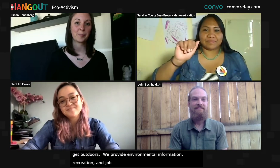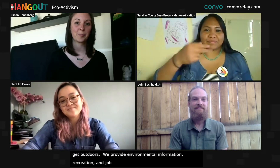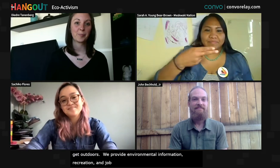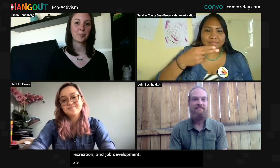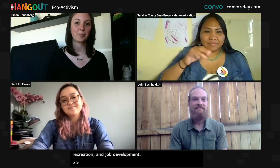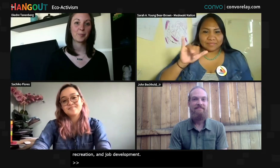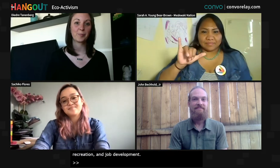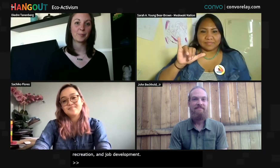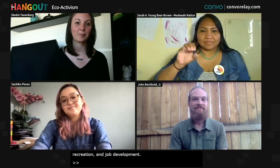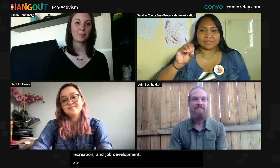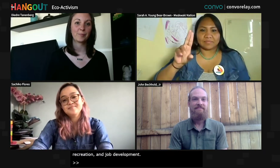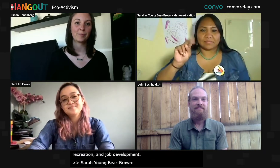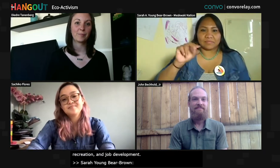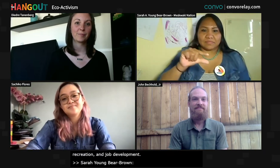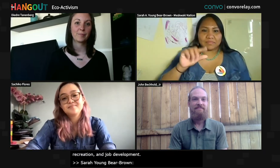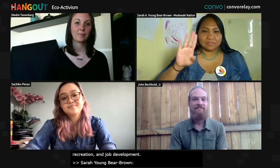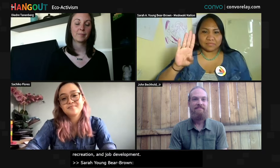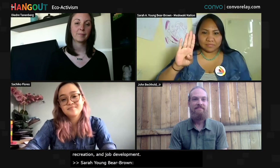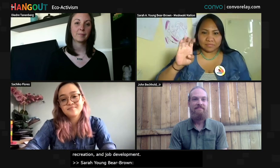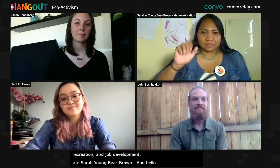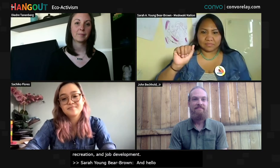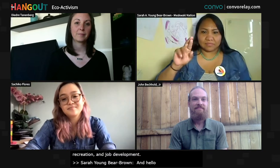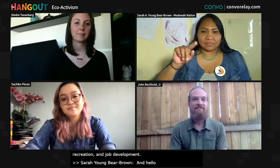And hello, I am Sarah Young